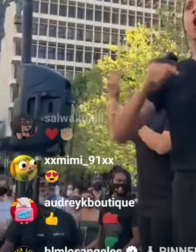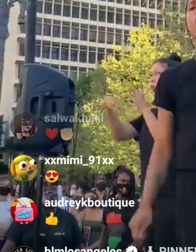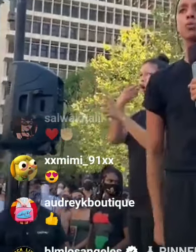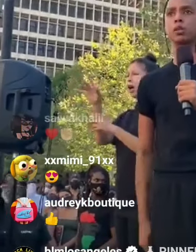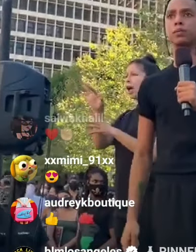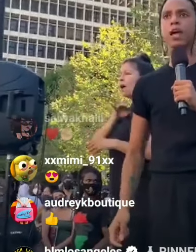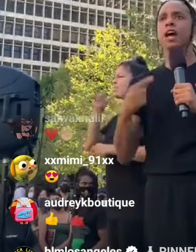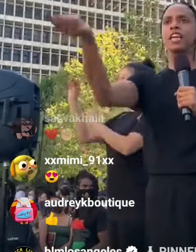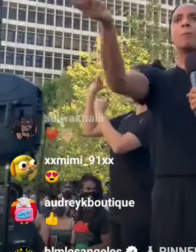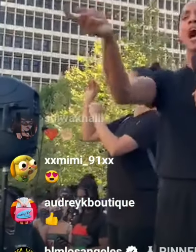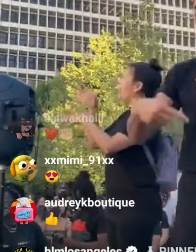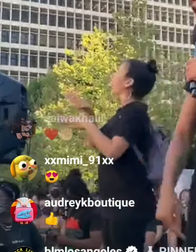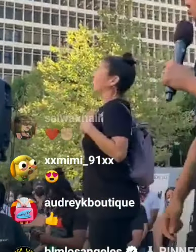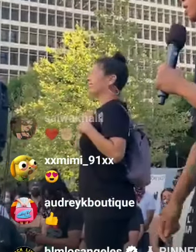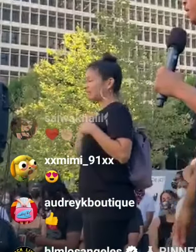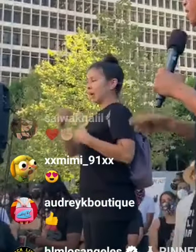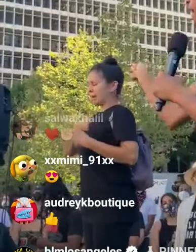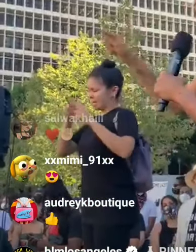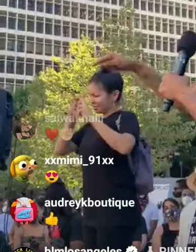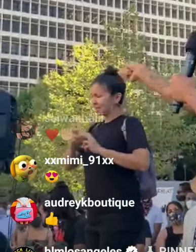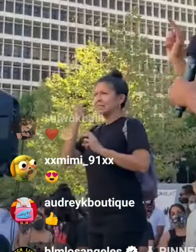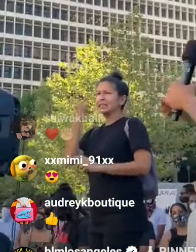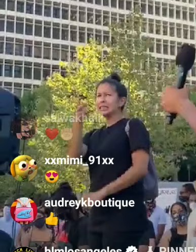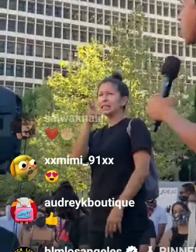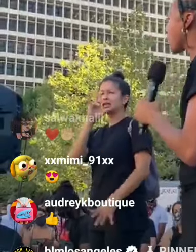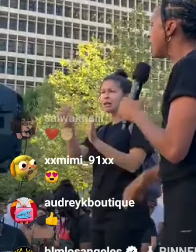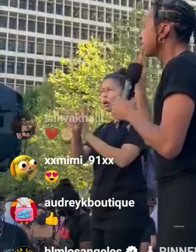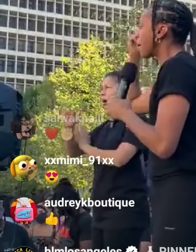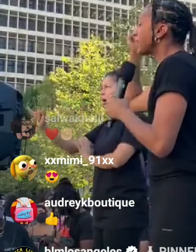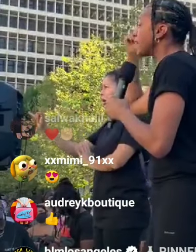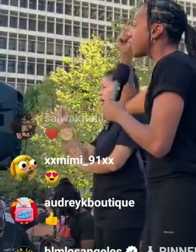of who you are and what we do here every week.